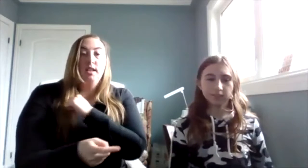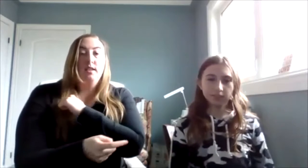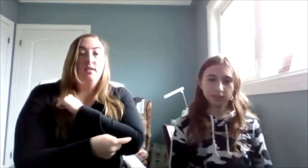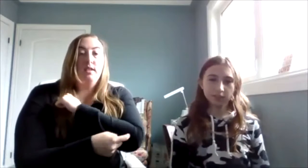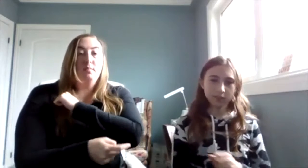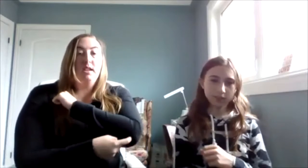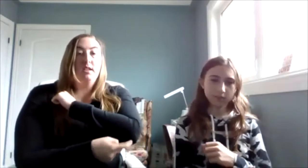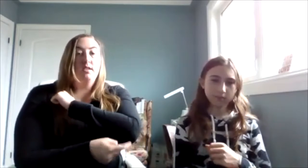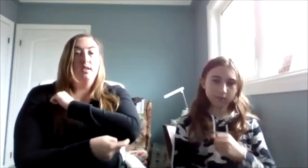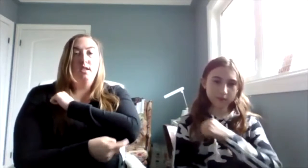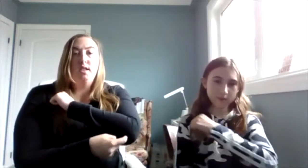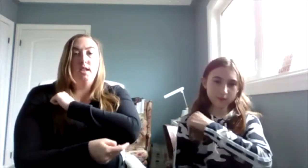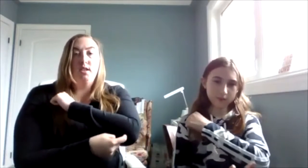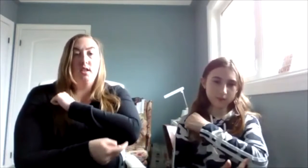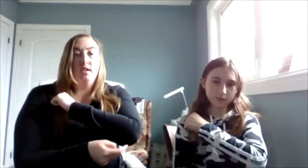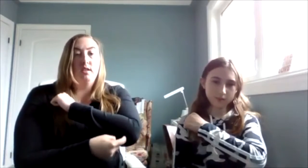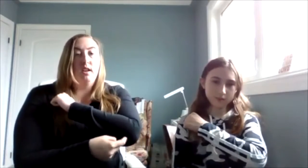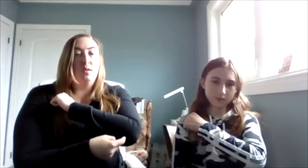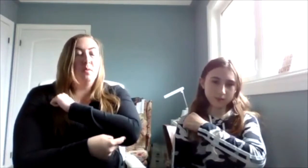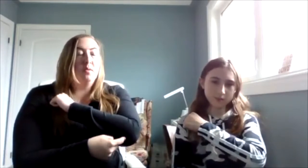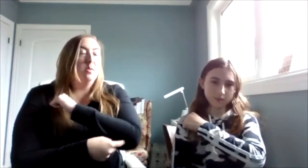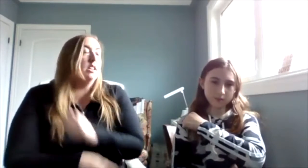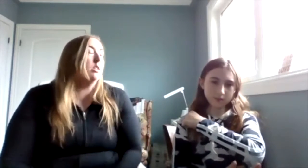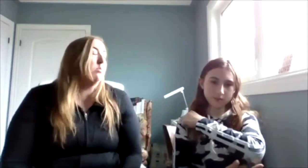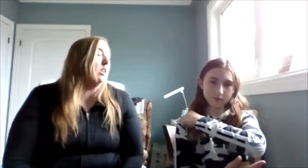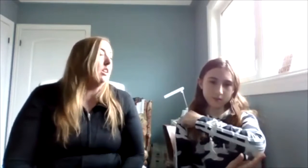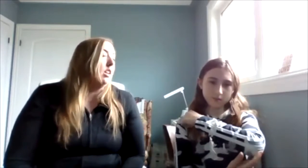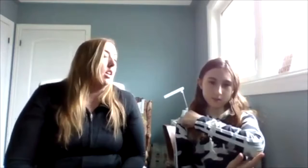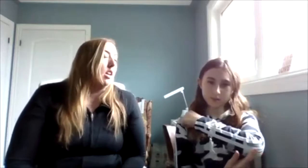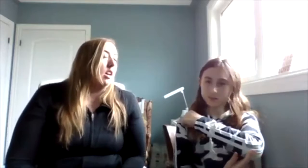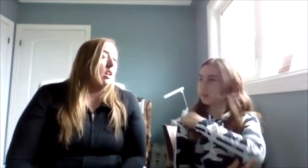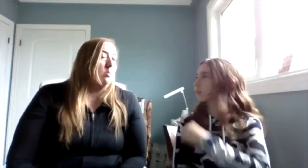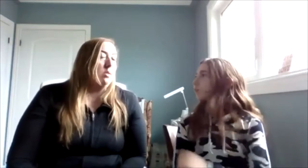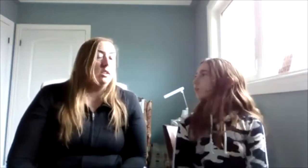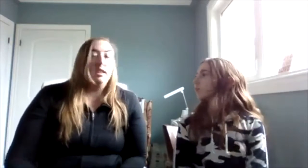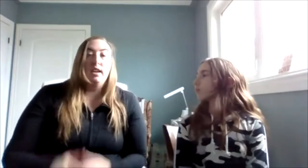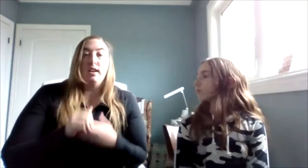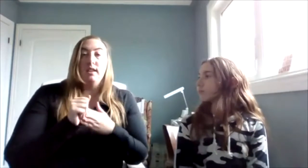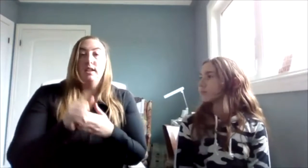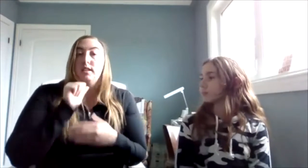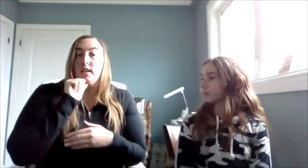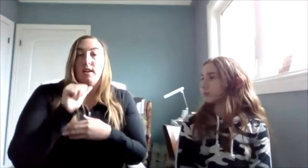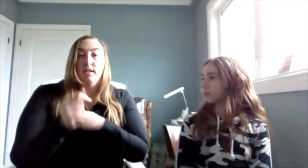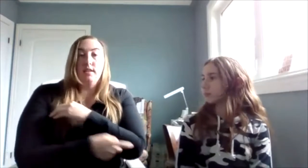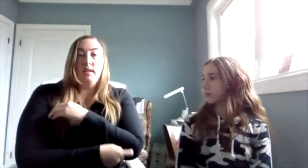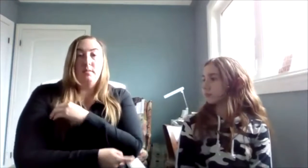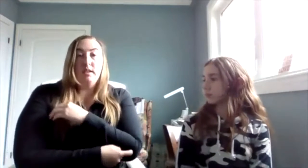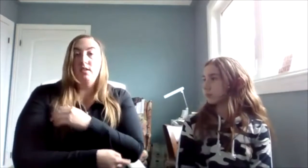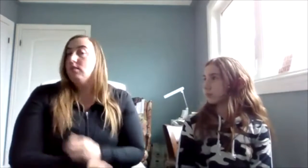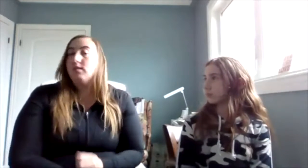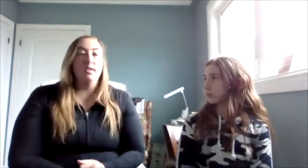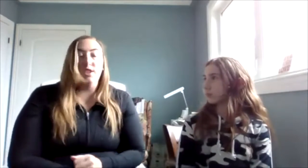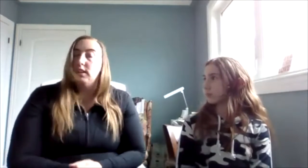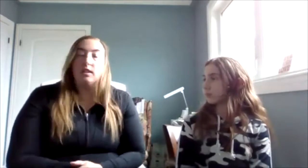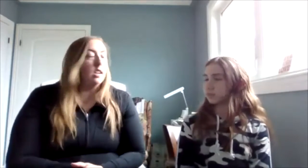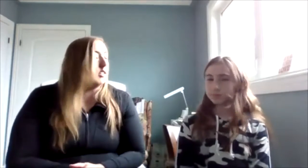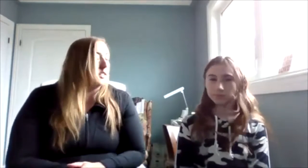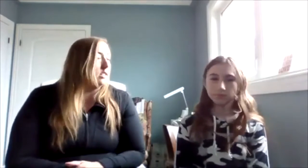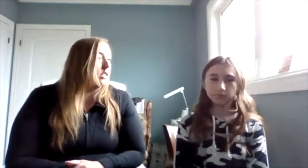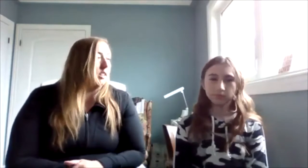into temptation, so you're just touching your elbow. But at this point, when you say lead us not into temptation, you should be shaking your head because it's a